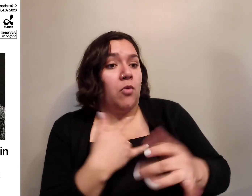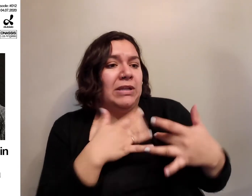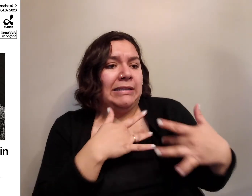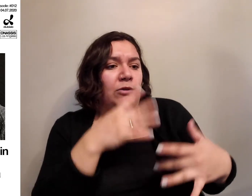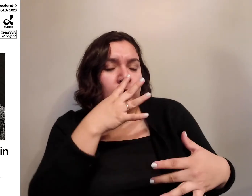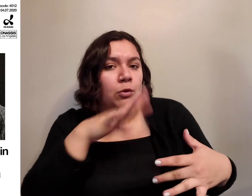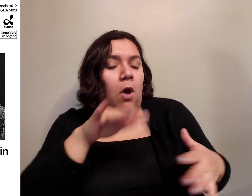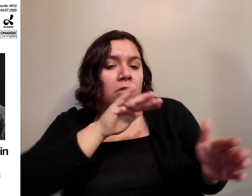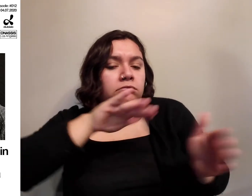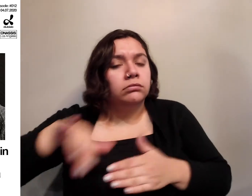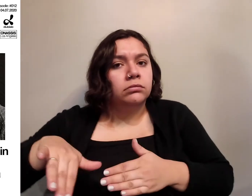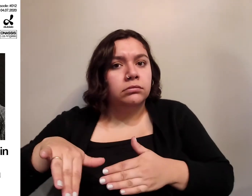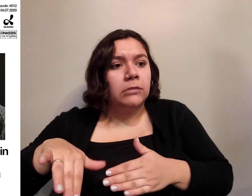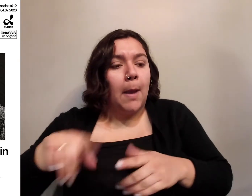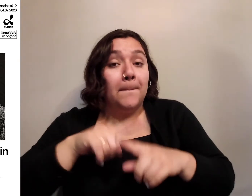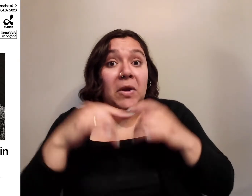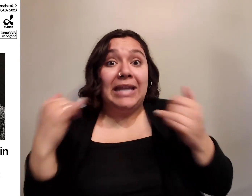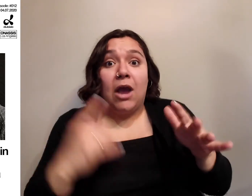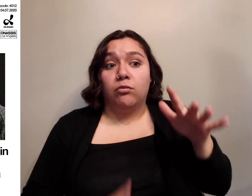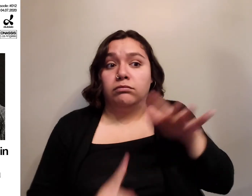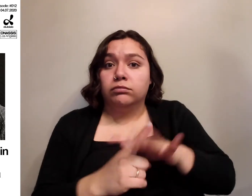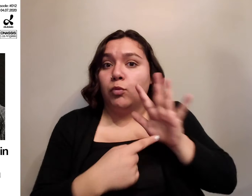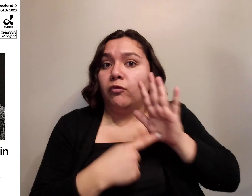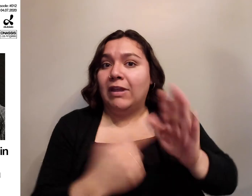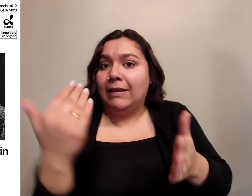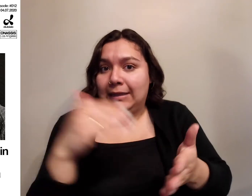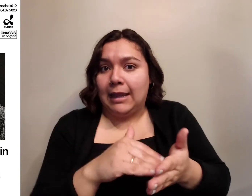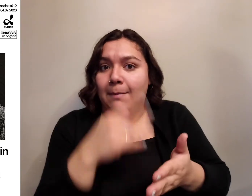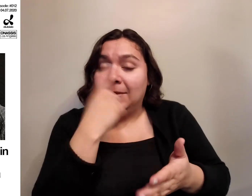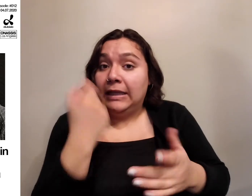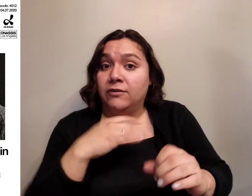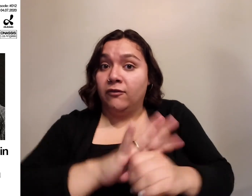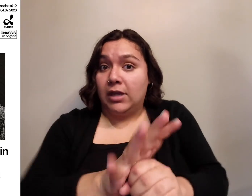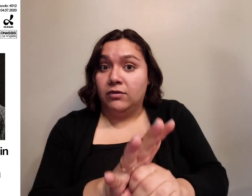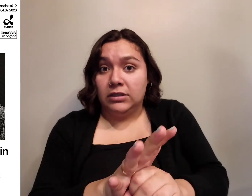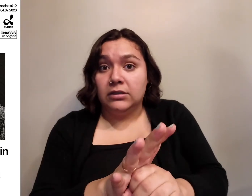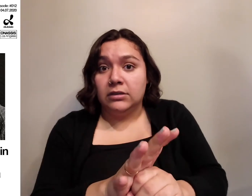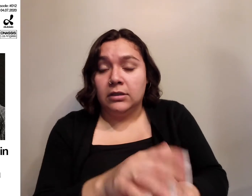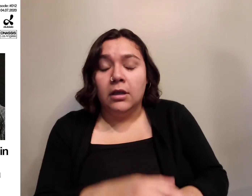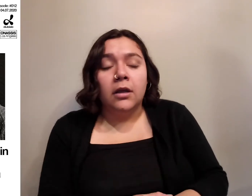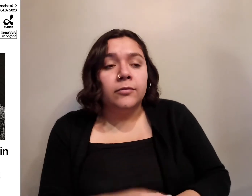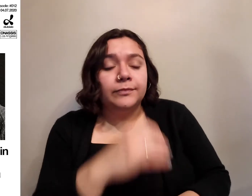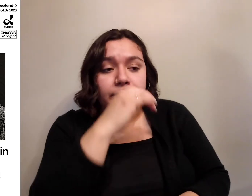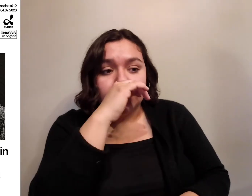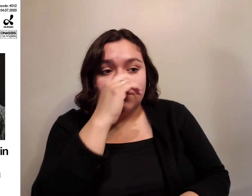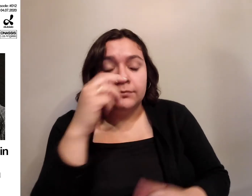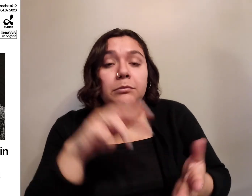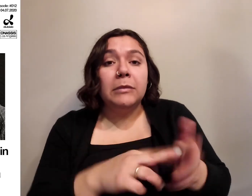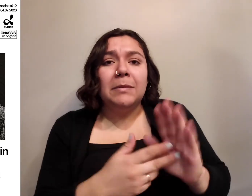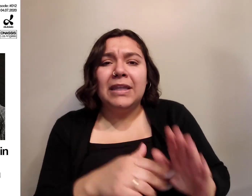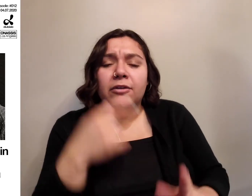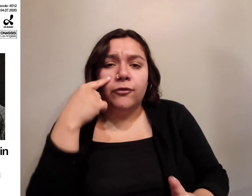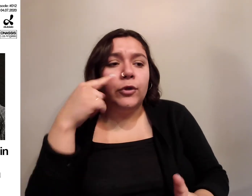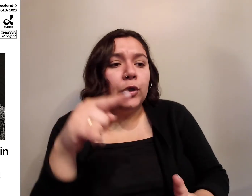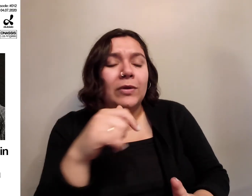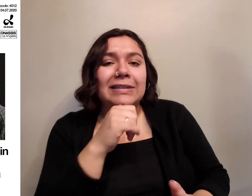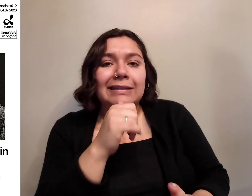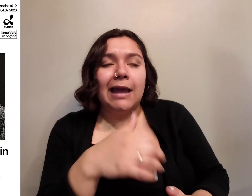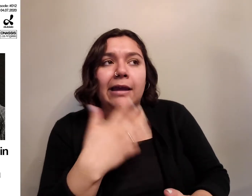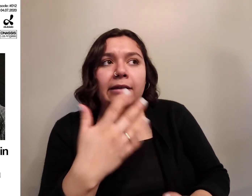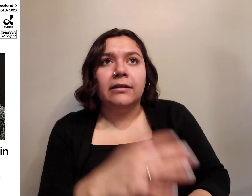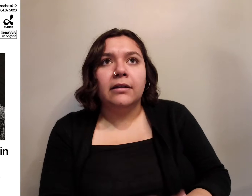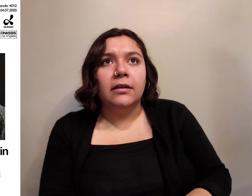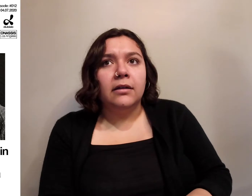some way until they are revealed by a virus such as this one. This doesn't come to you, I would